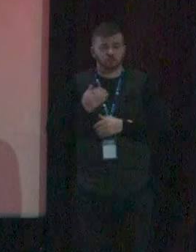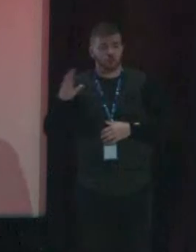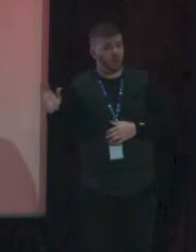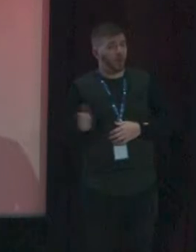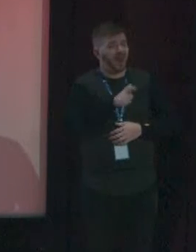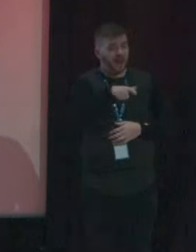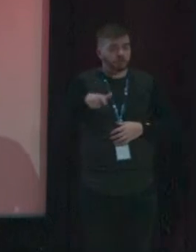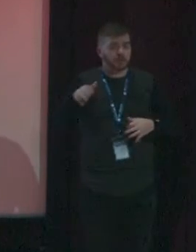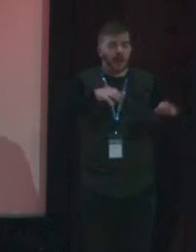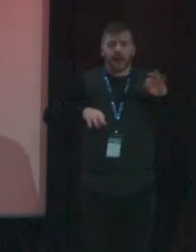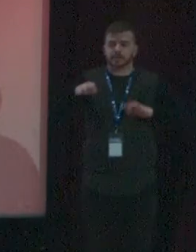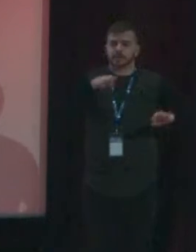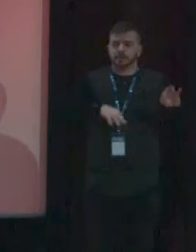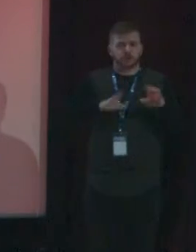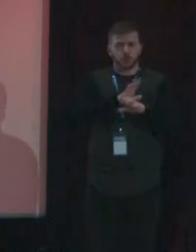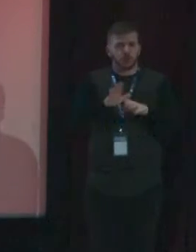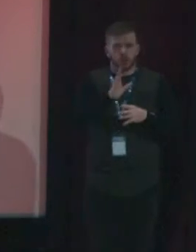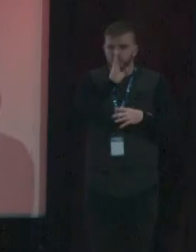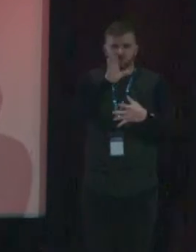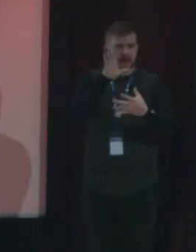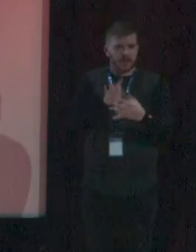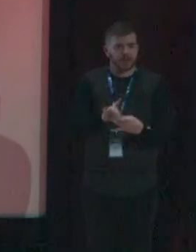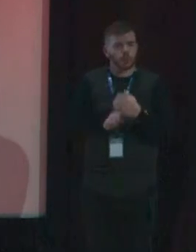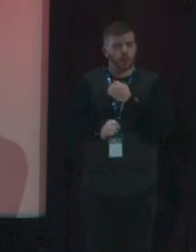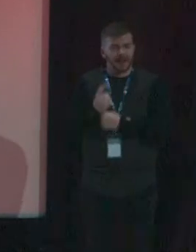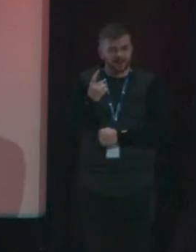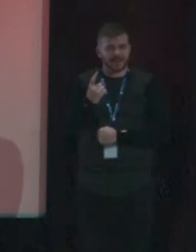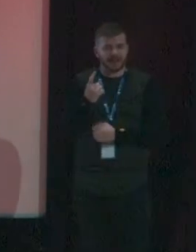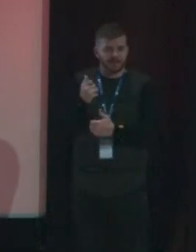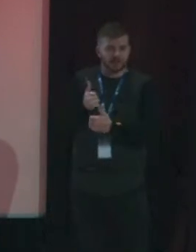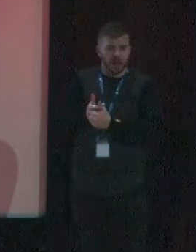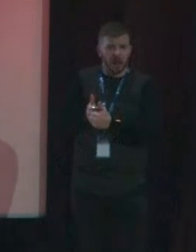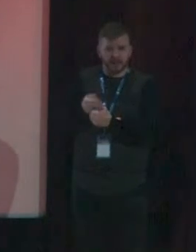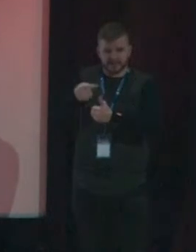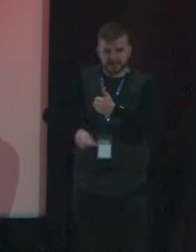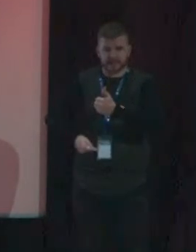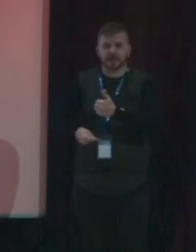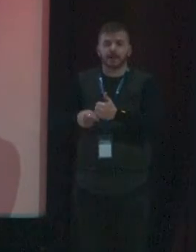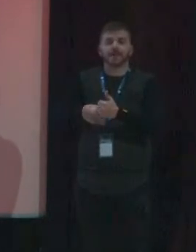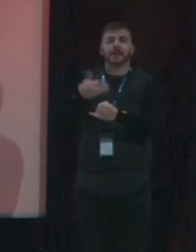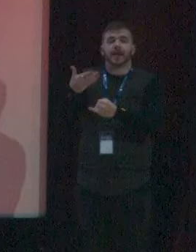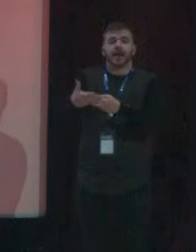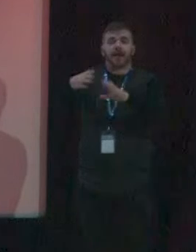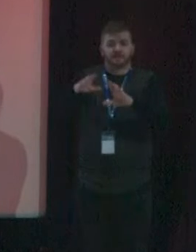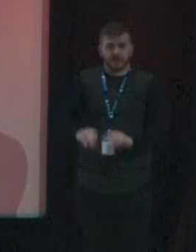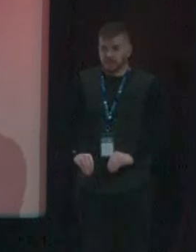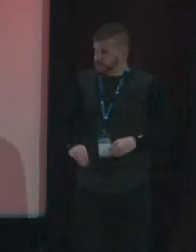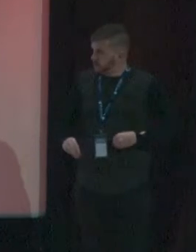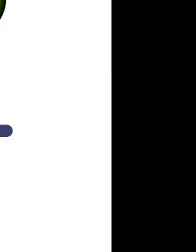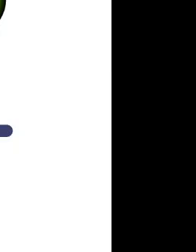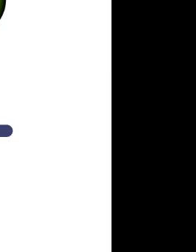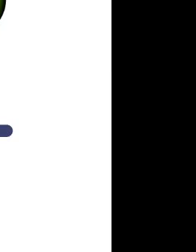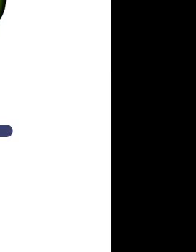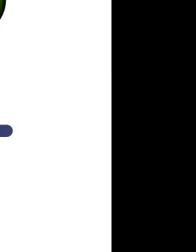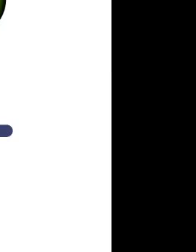act out that's not directly connected to the causality of the spine until it finishes. So there are 4 king